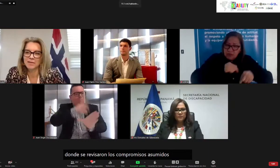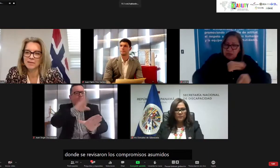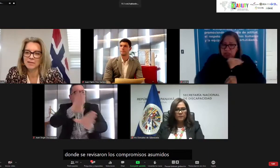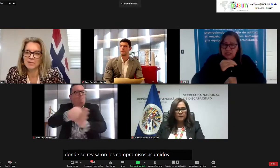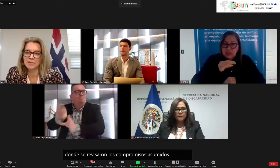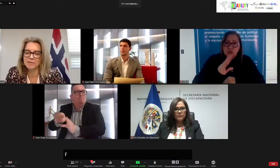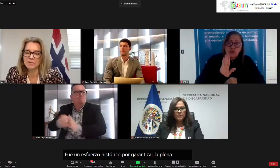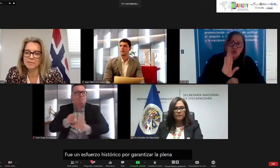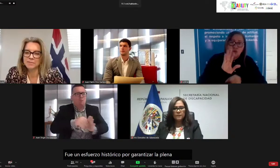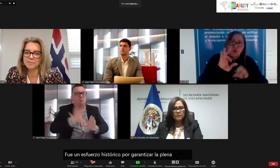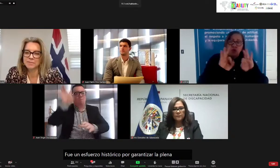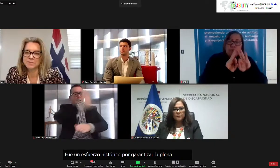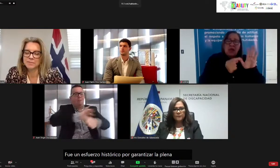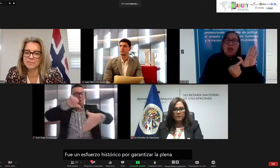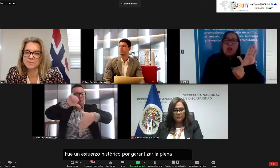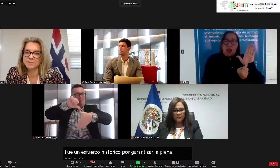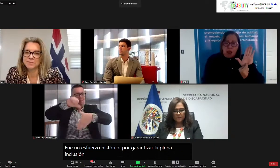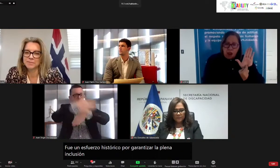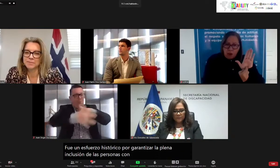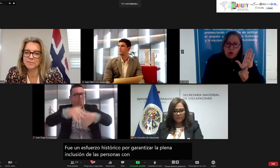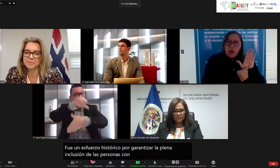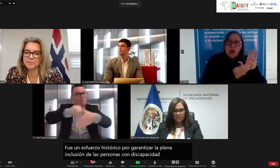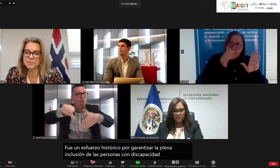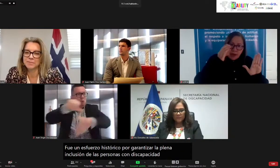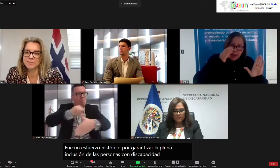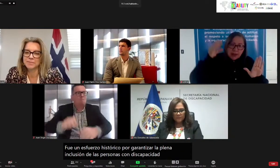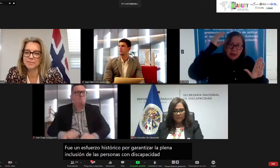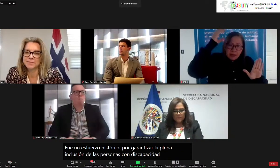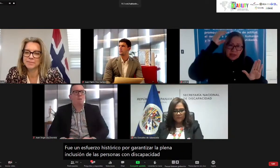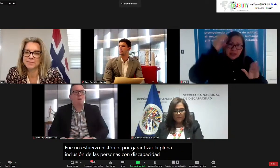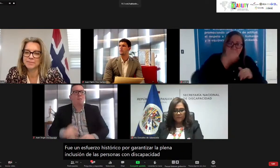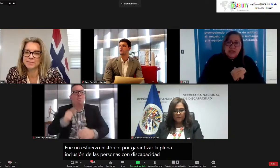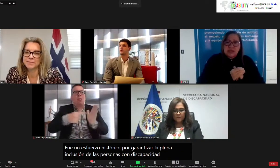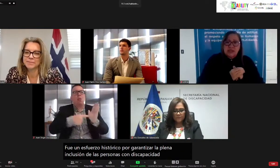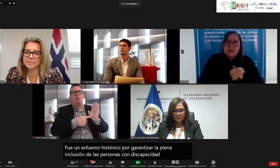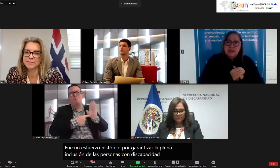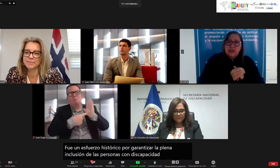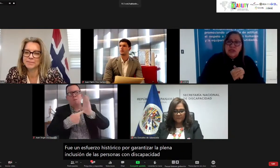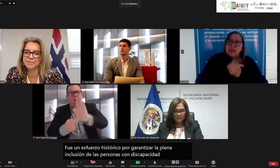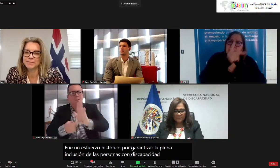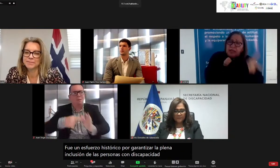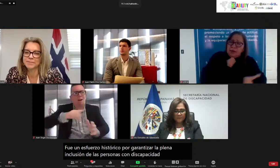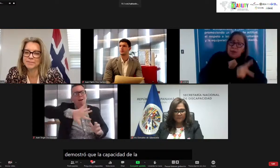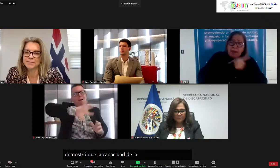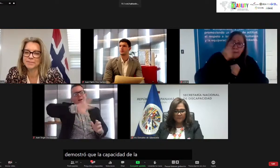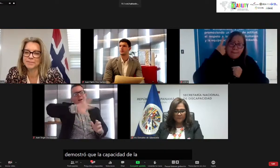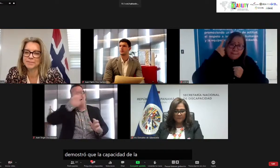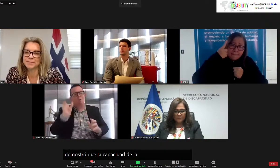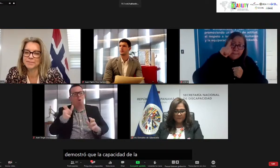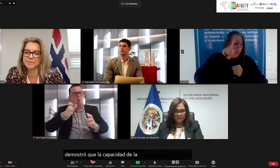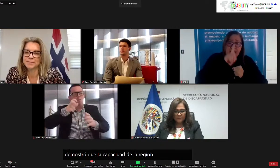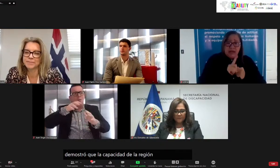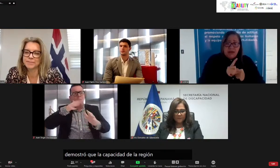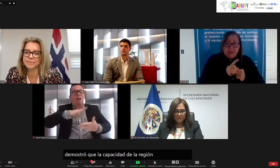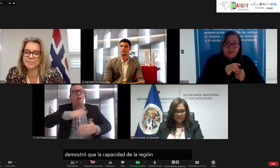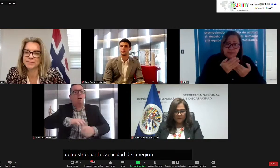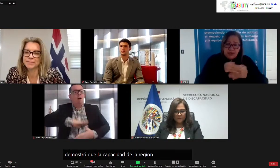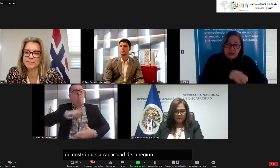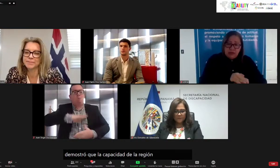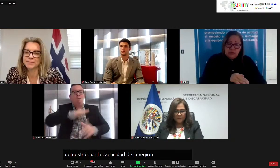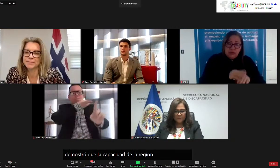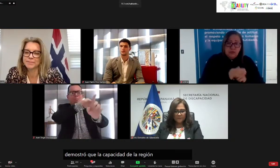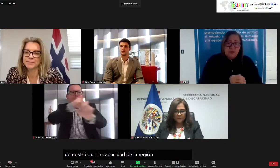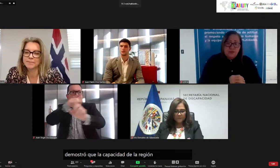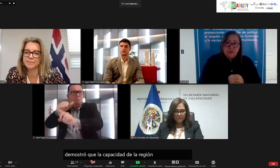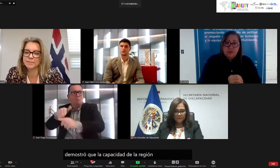disabilities and their families showing that the capacity showing the capacity of the region